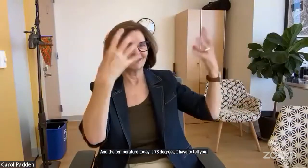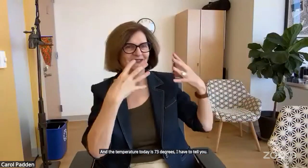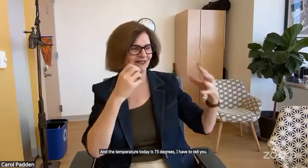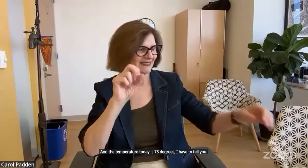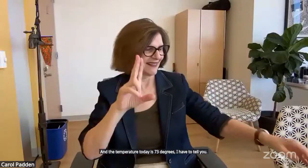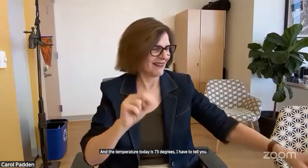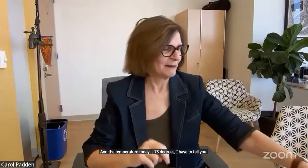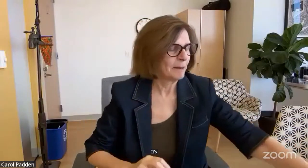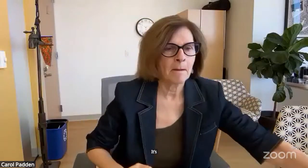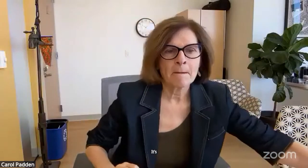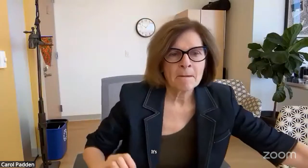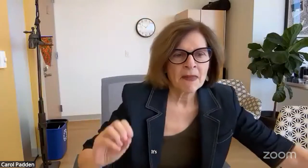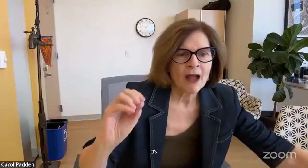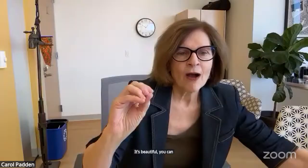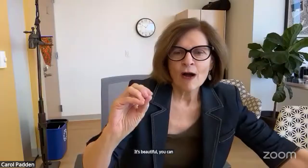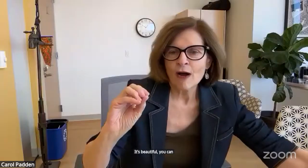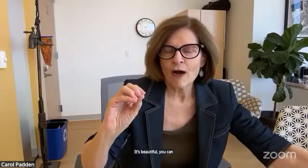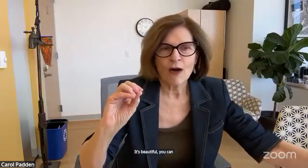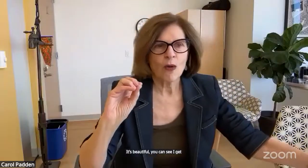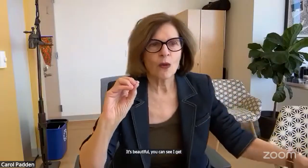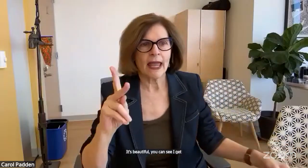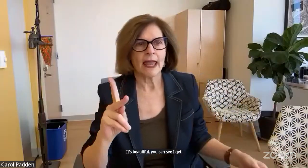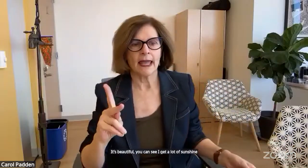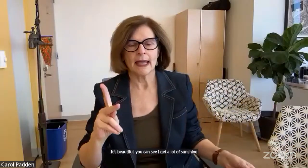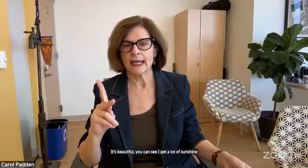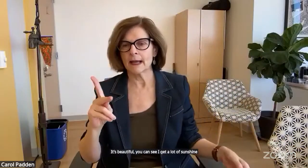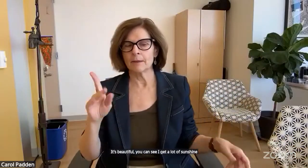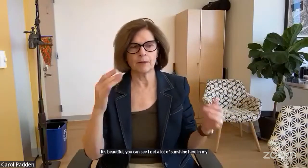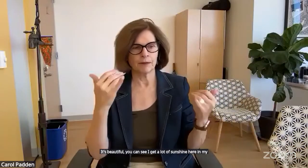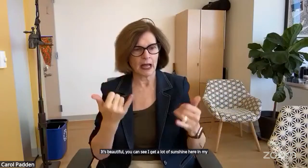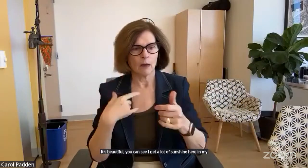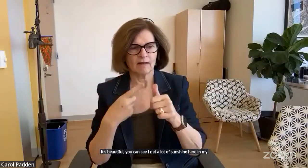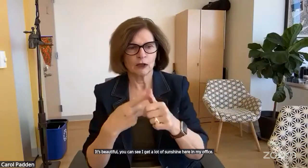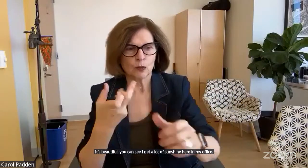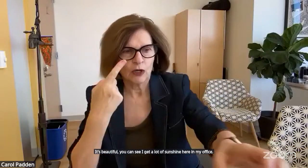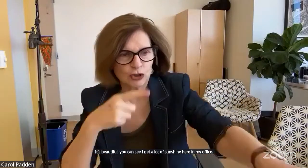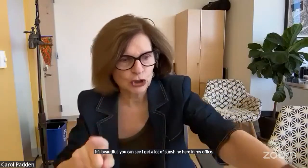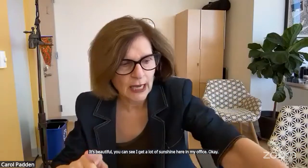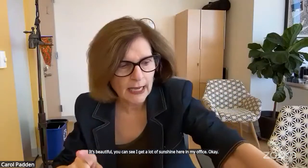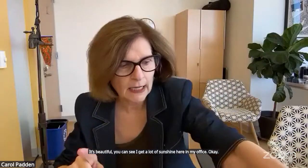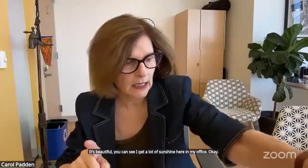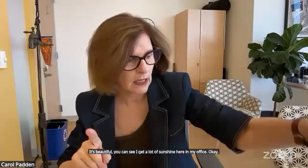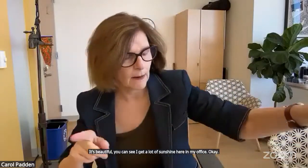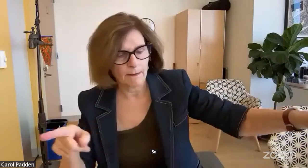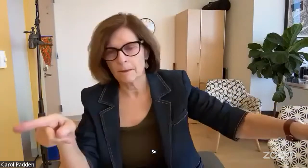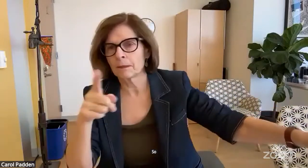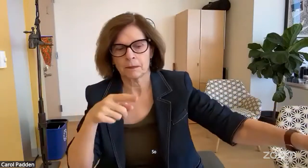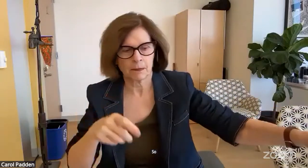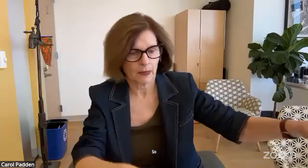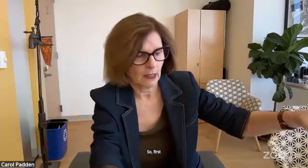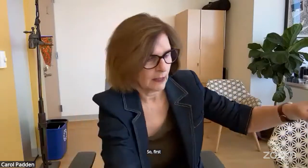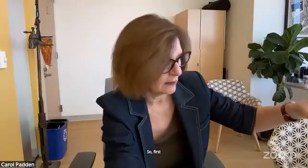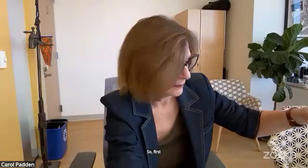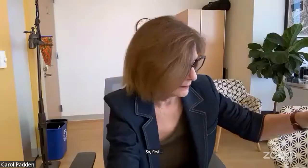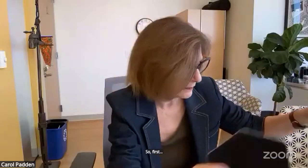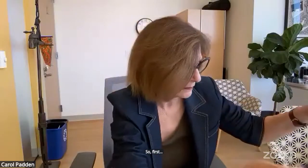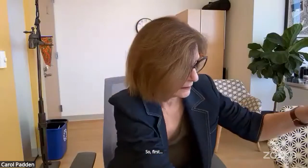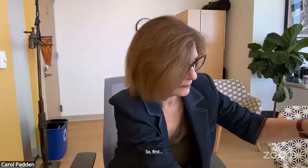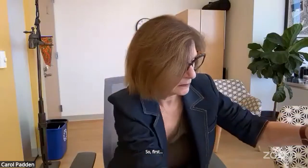It's beautiful. You can see I get a lot of sunshine here in my office. Okay, so first,